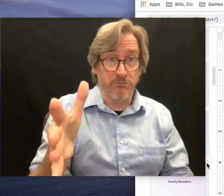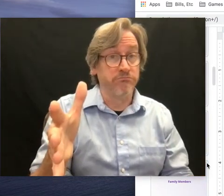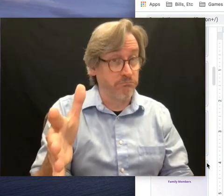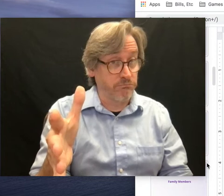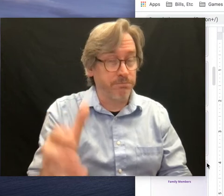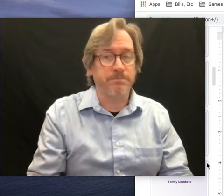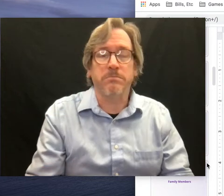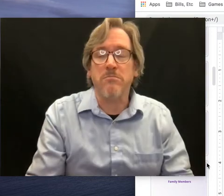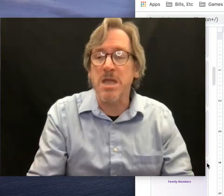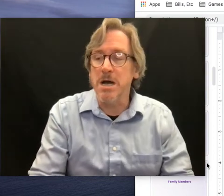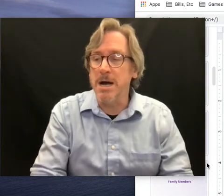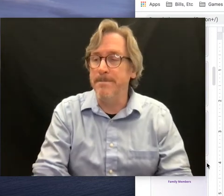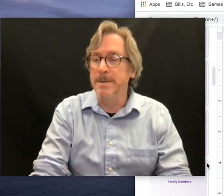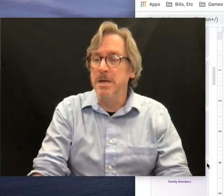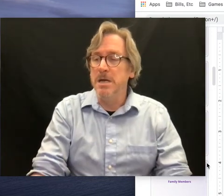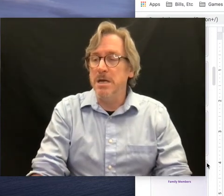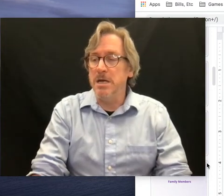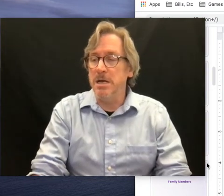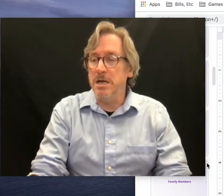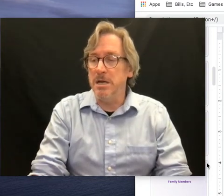grandmother.